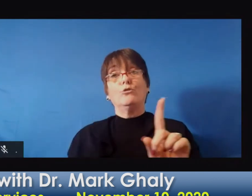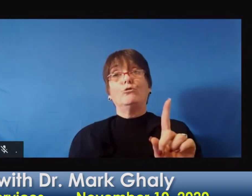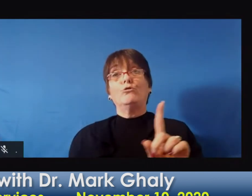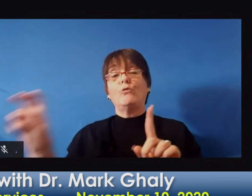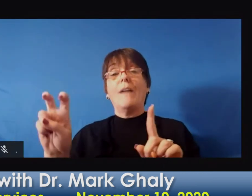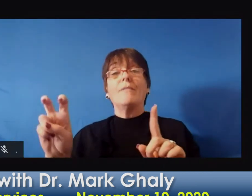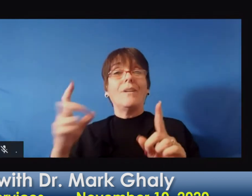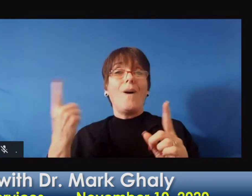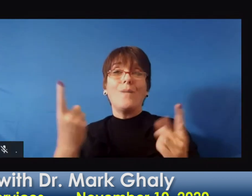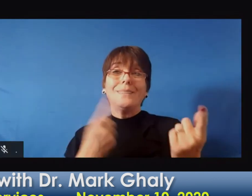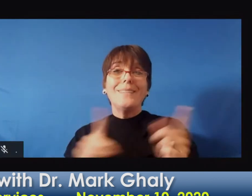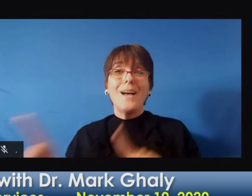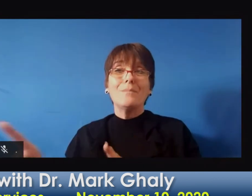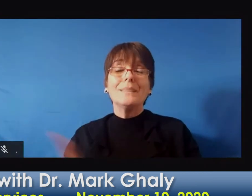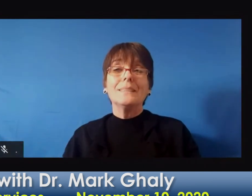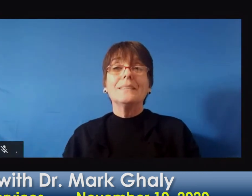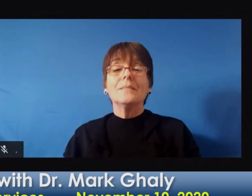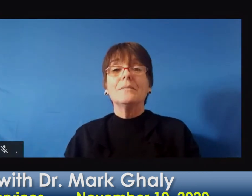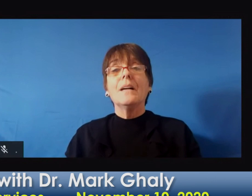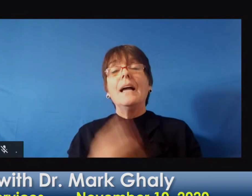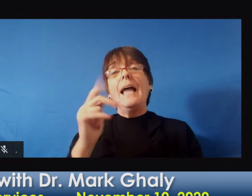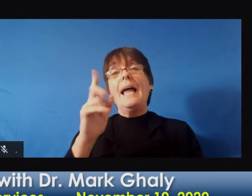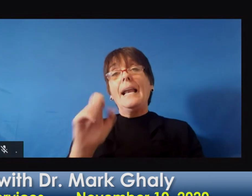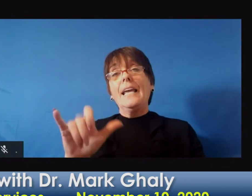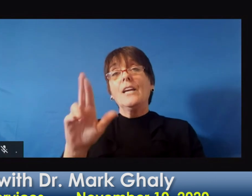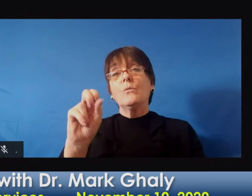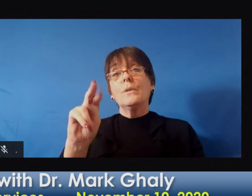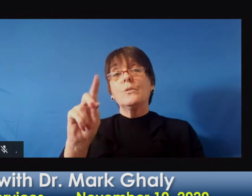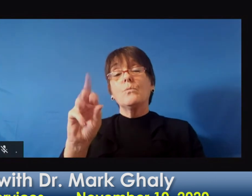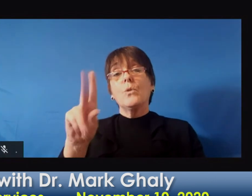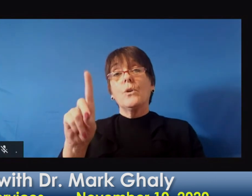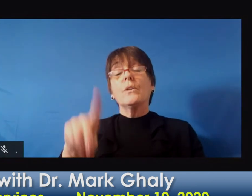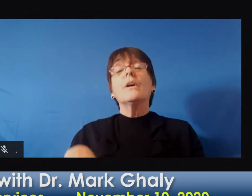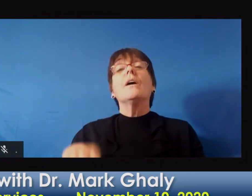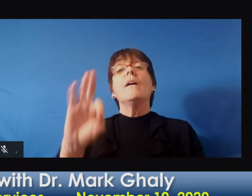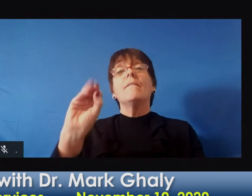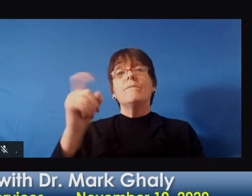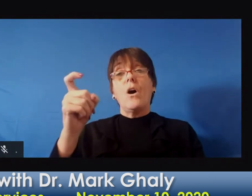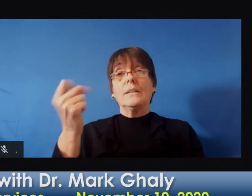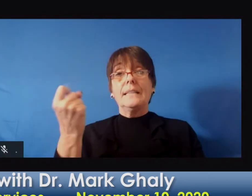common. Haley Winslow, Fox 11.